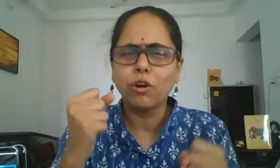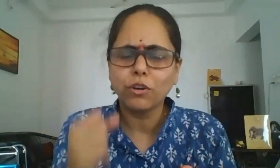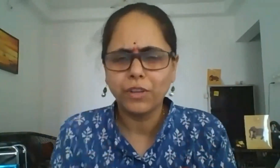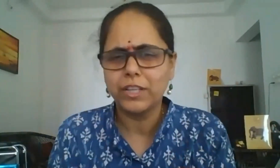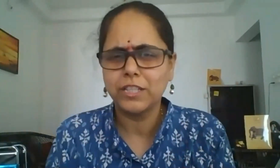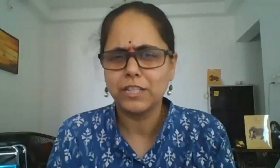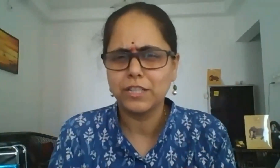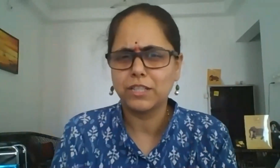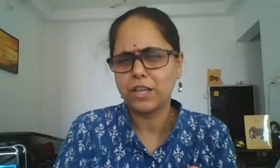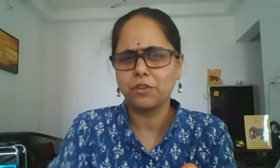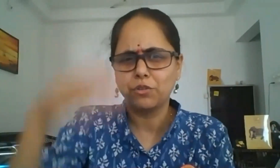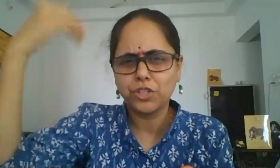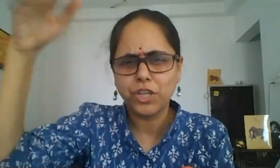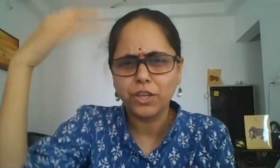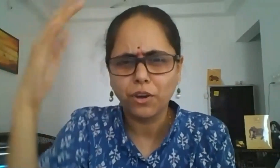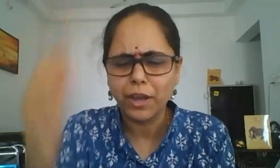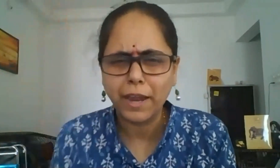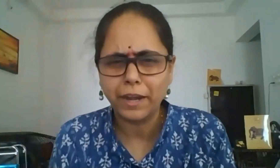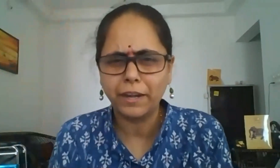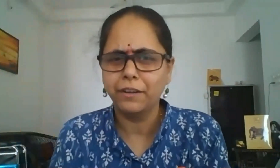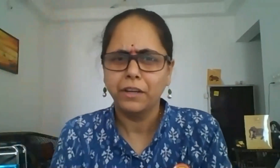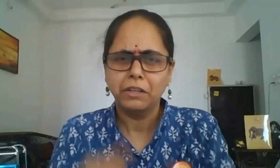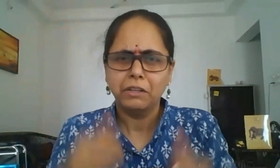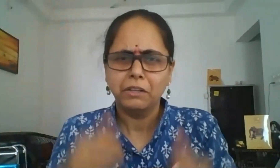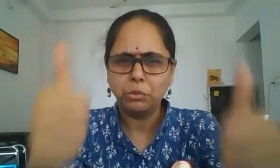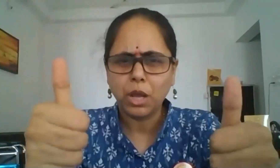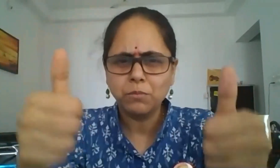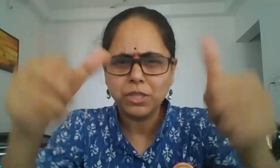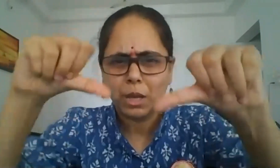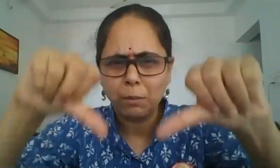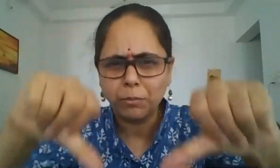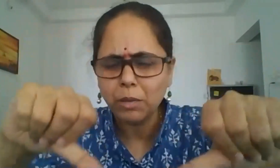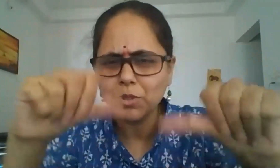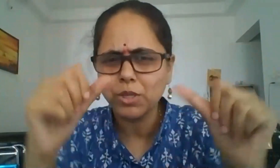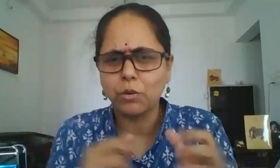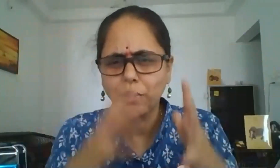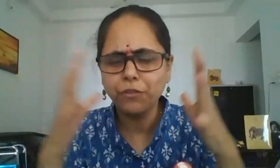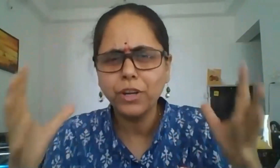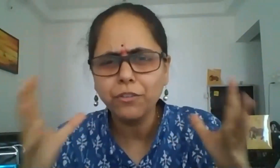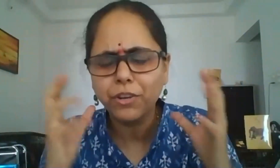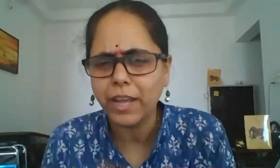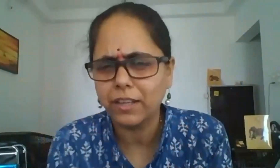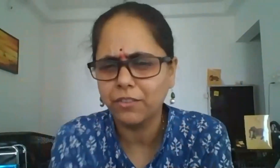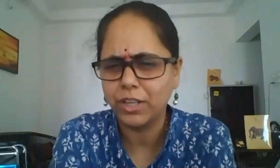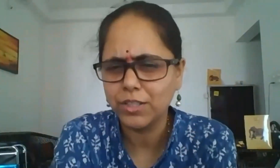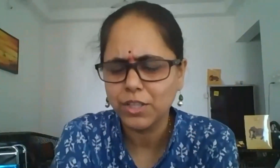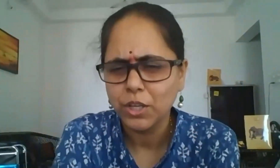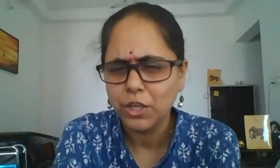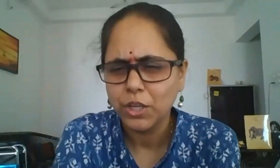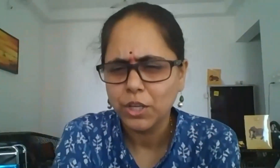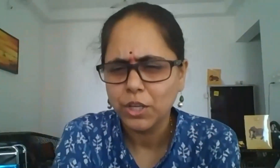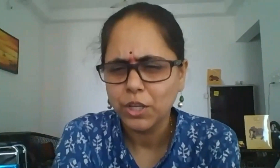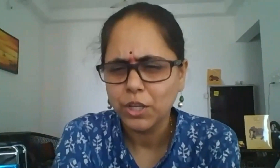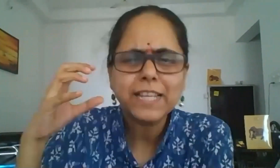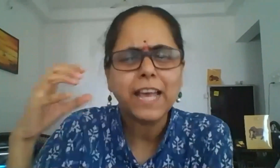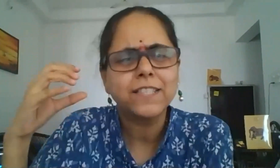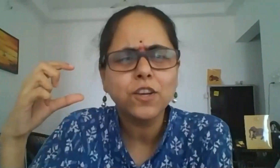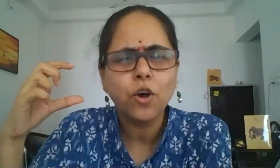of energizers, like, shake your hand, do thumbs up, thumbs down, different activities. There's this cancer